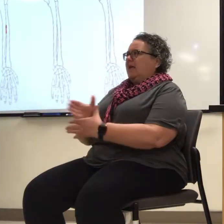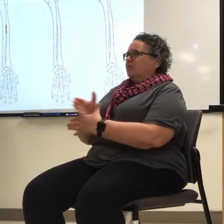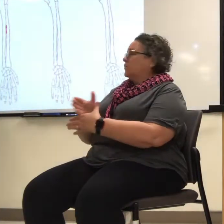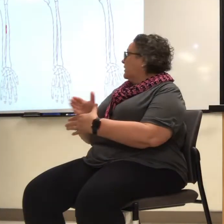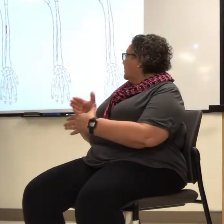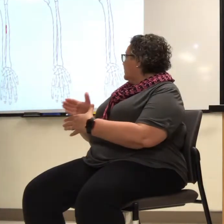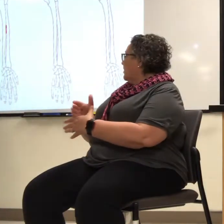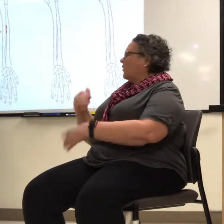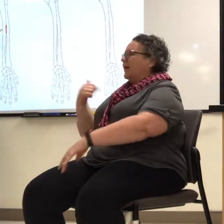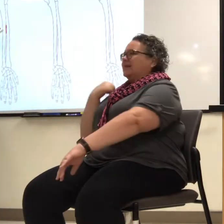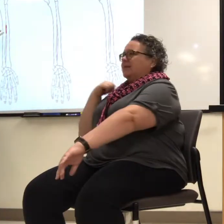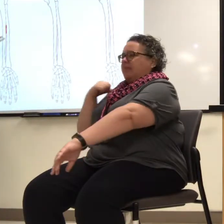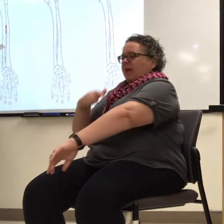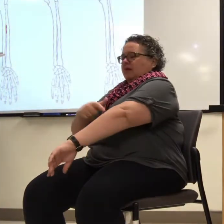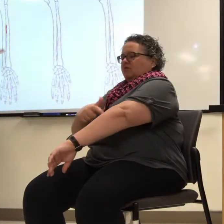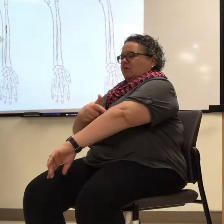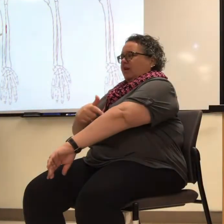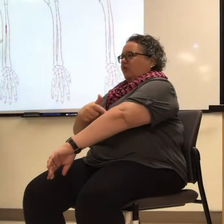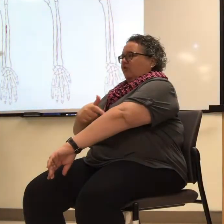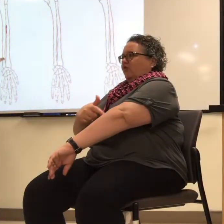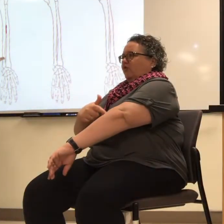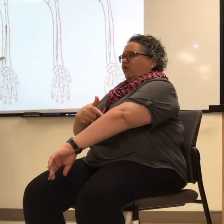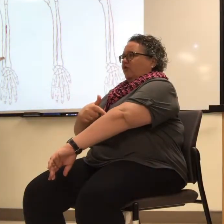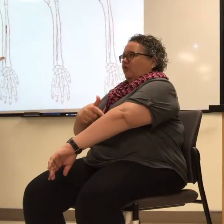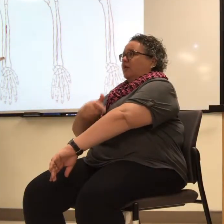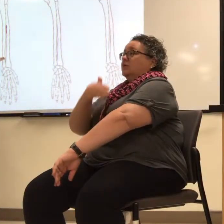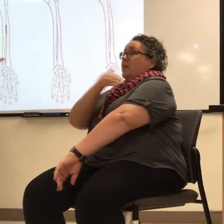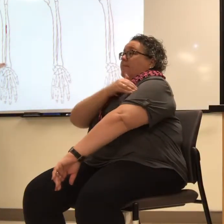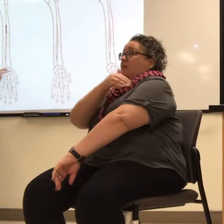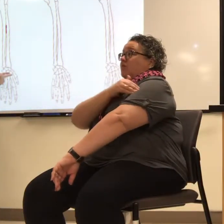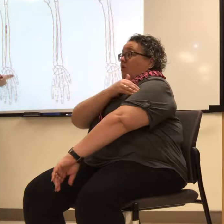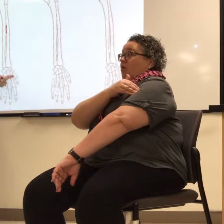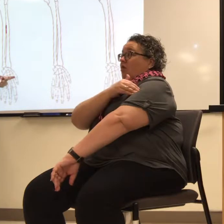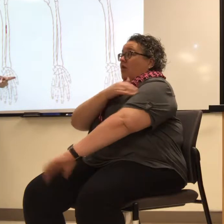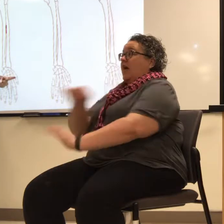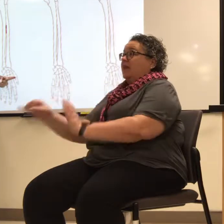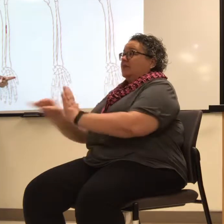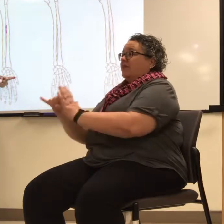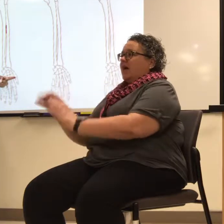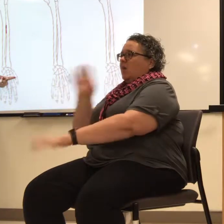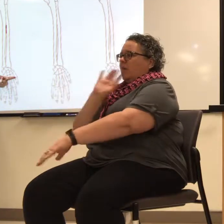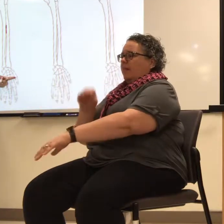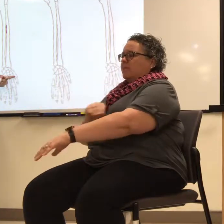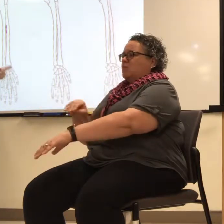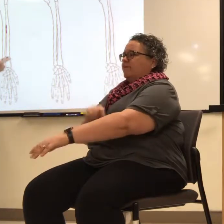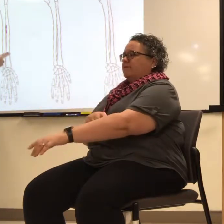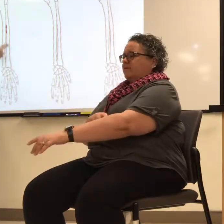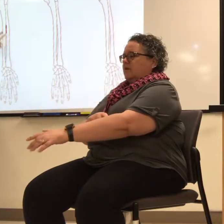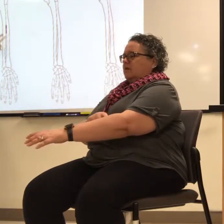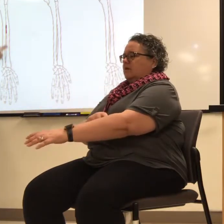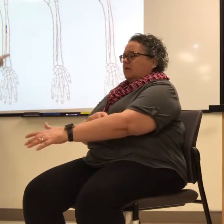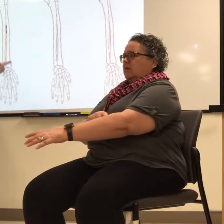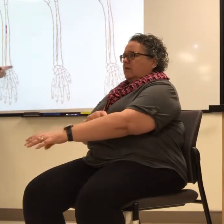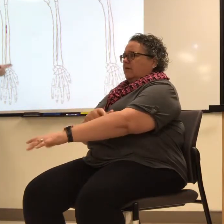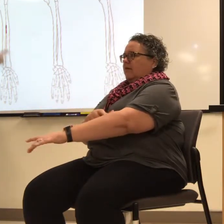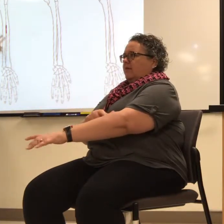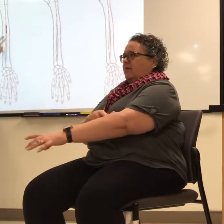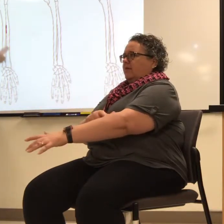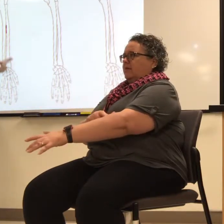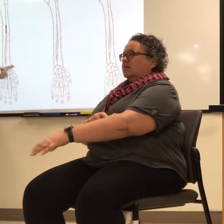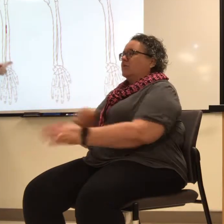Okay. So the muscle identified up here, it's going to move the thumb. So identify the